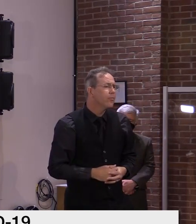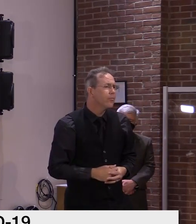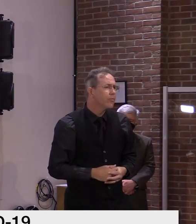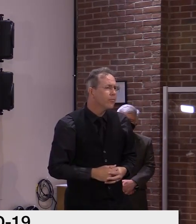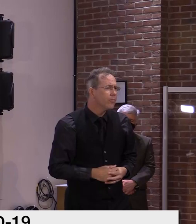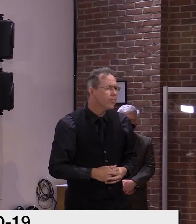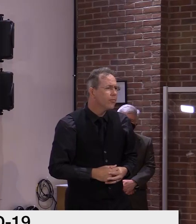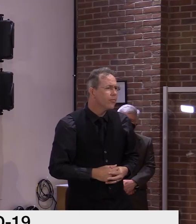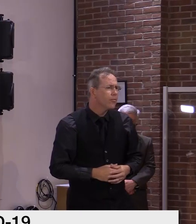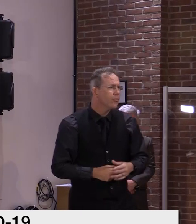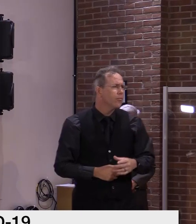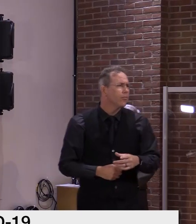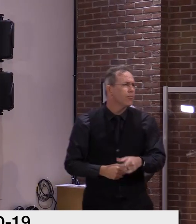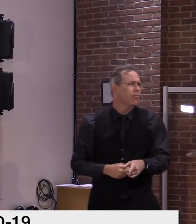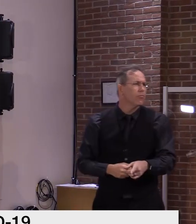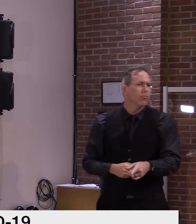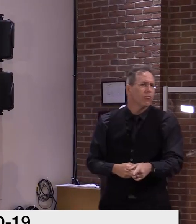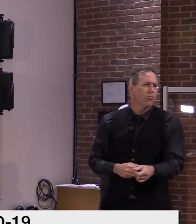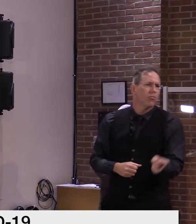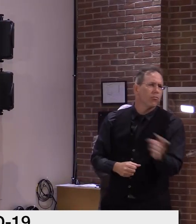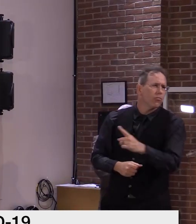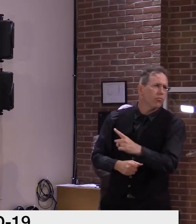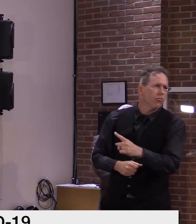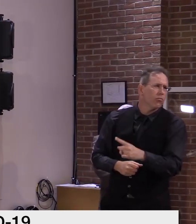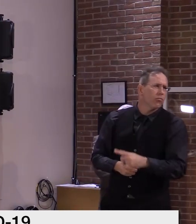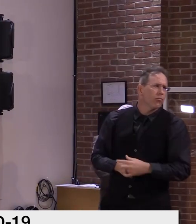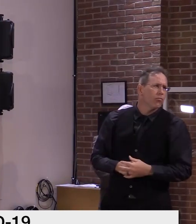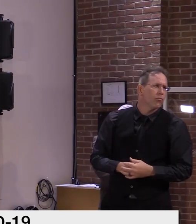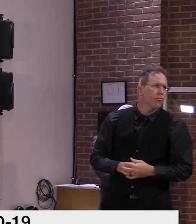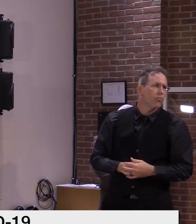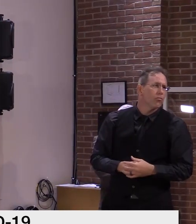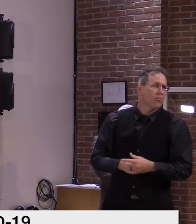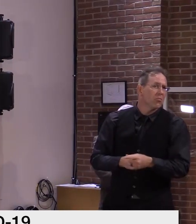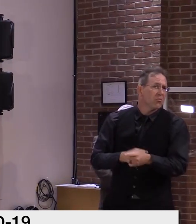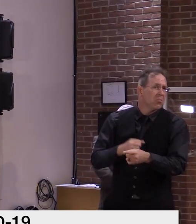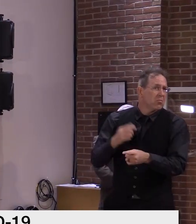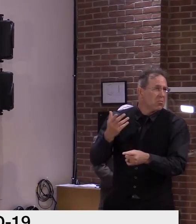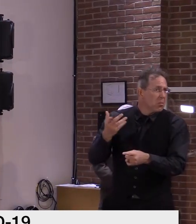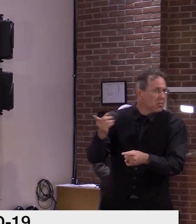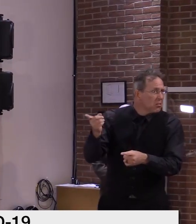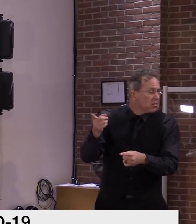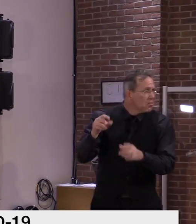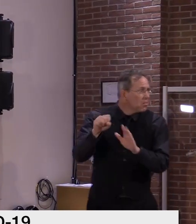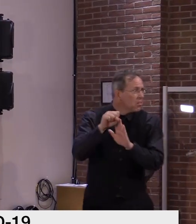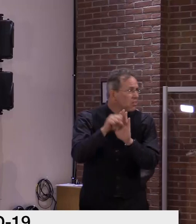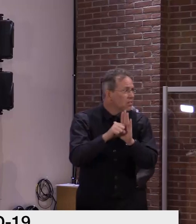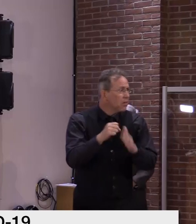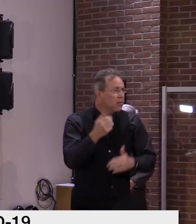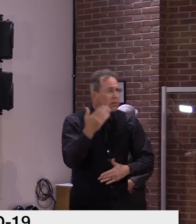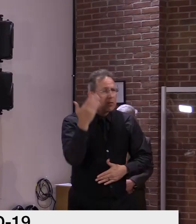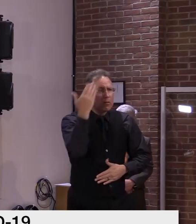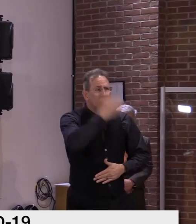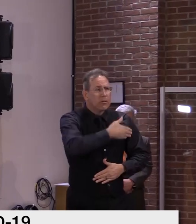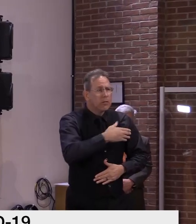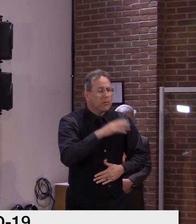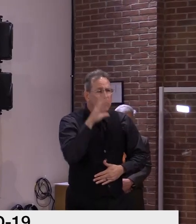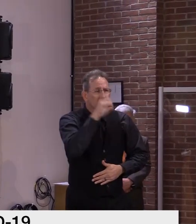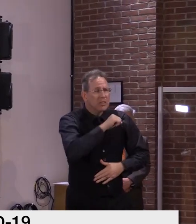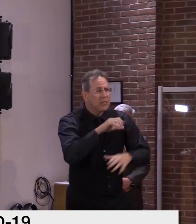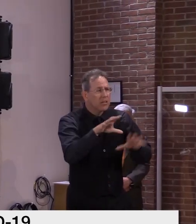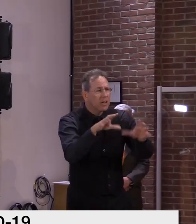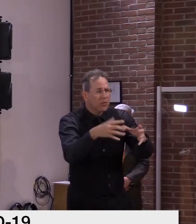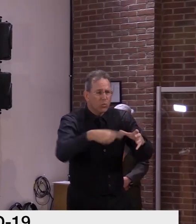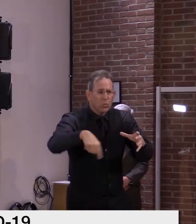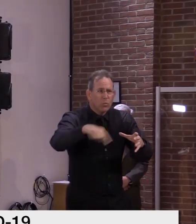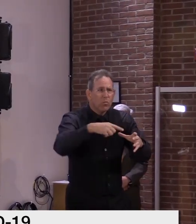Do you think that the state maybe missed the boat early on by not immediately starting clinics targeting BIPOC